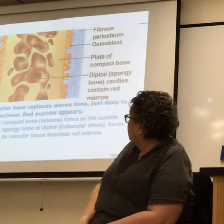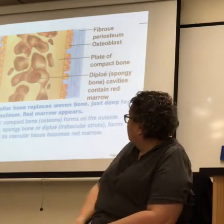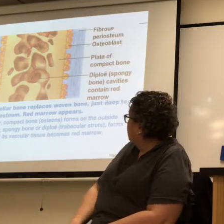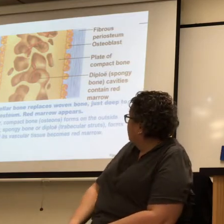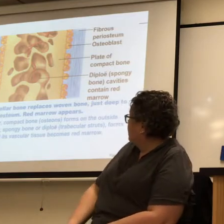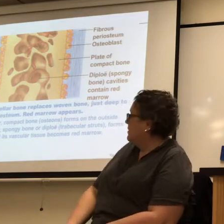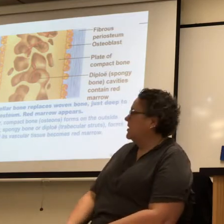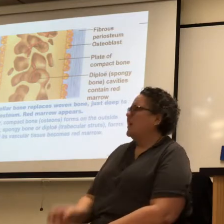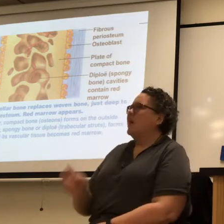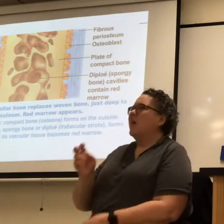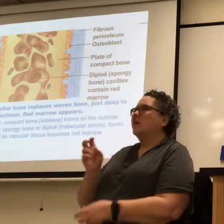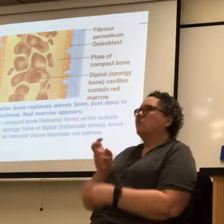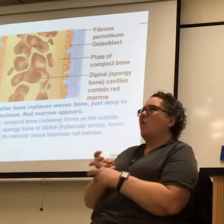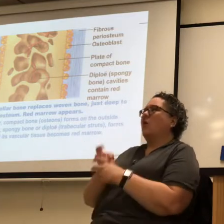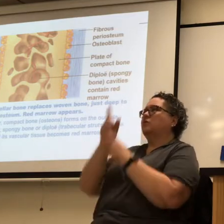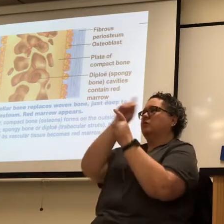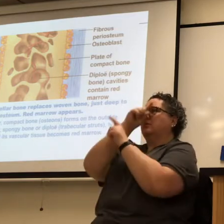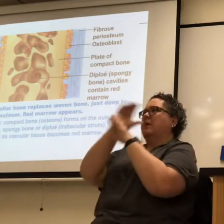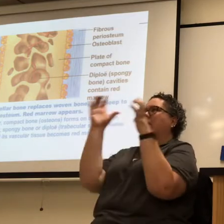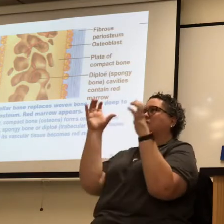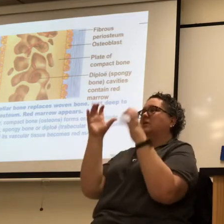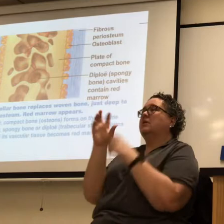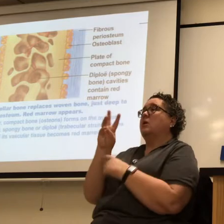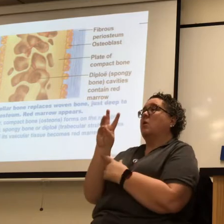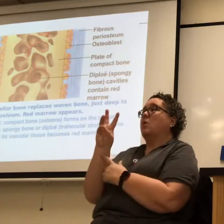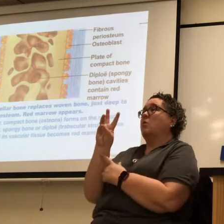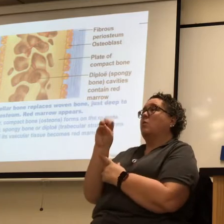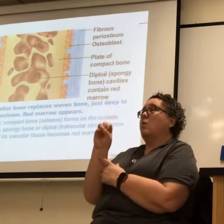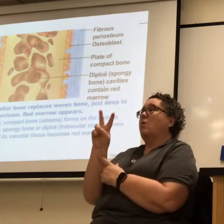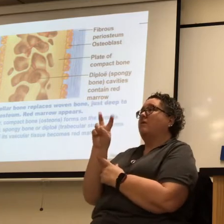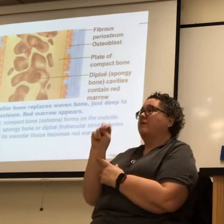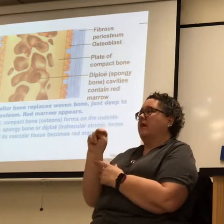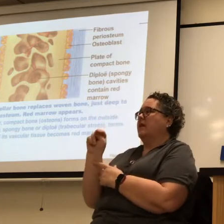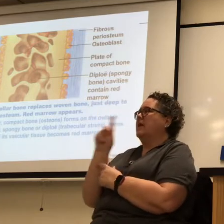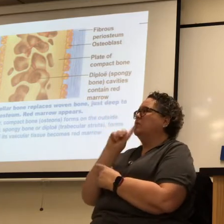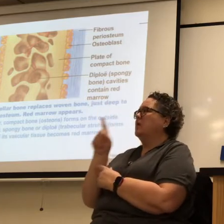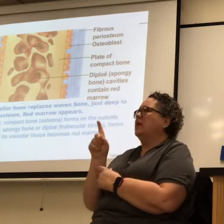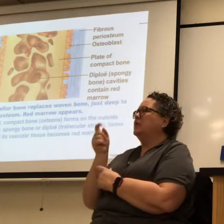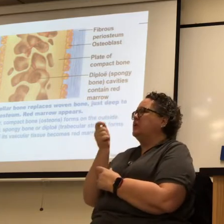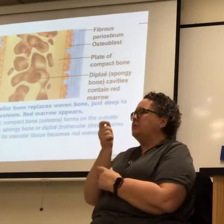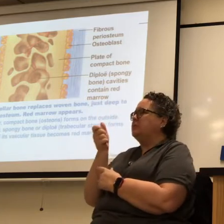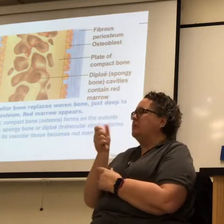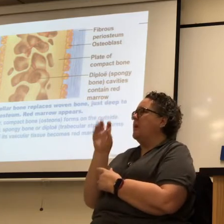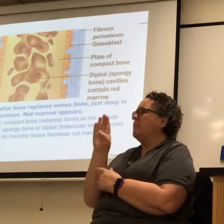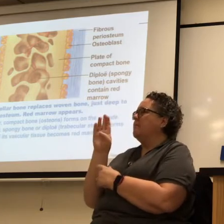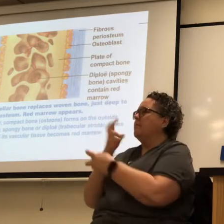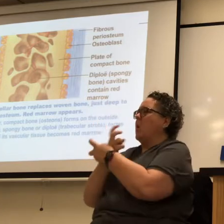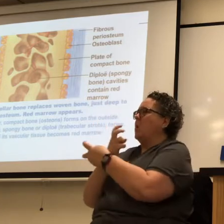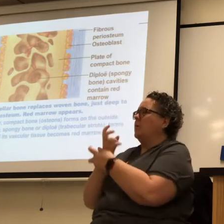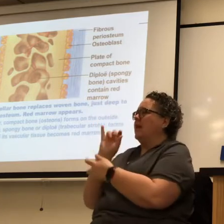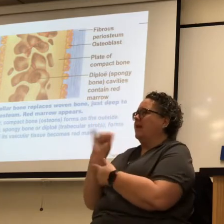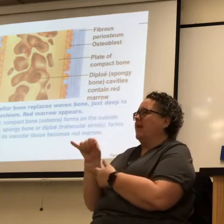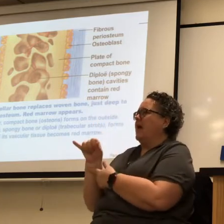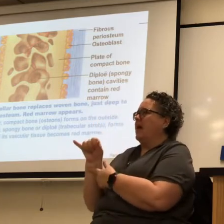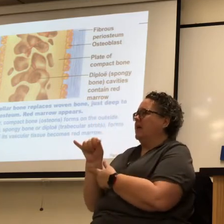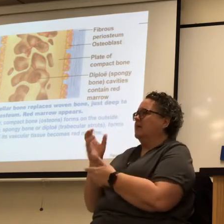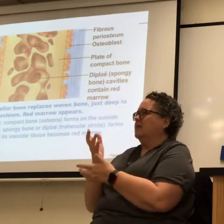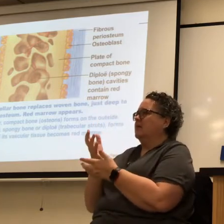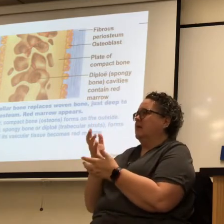Kind of hard to picture in your mind. Imagine woven bone is just a little shard of bone here, just like that, maybe.